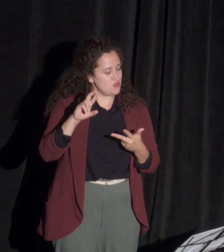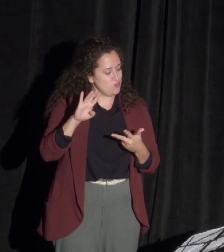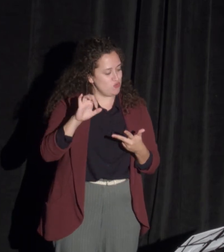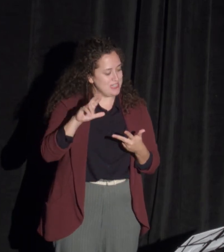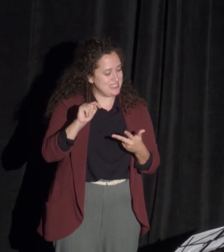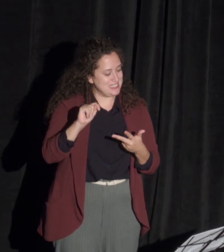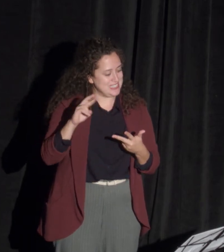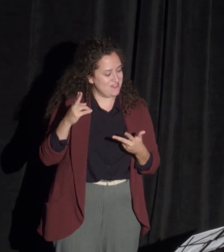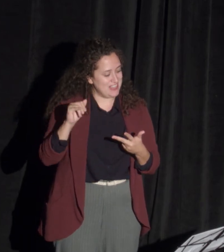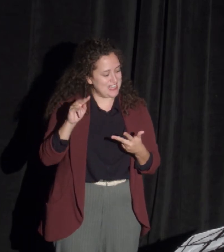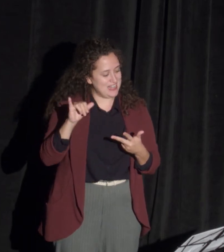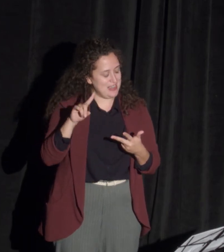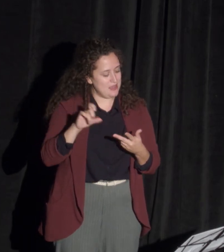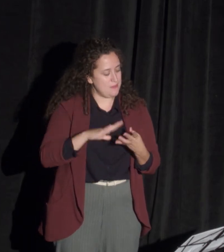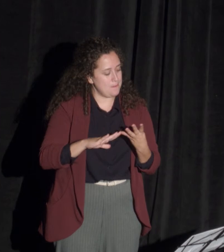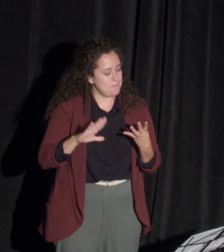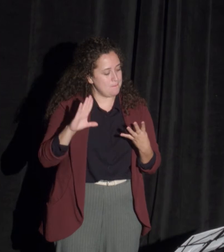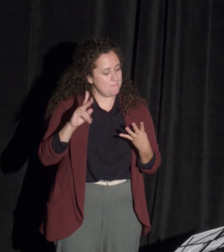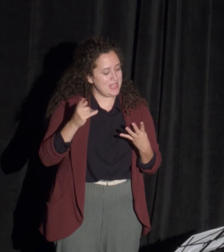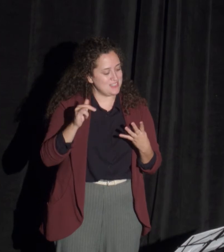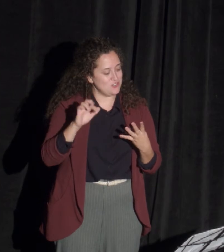Hayden, and Nava Wolf.